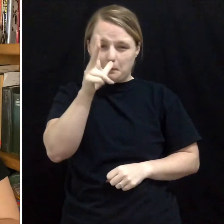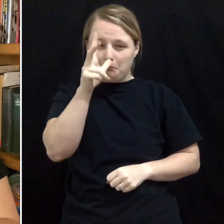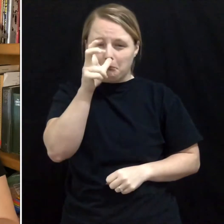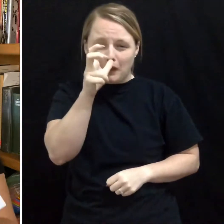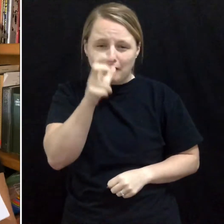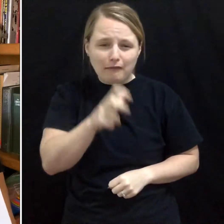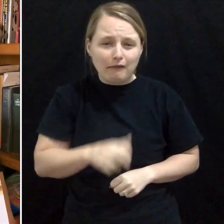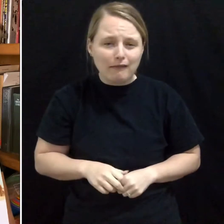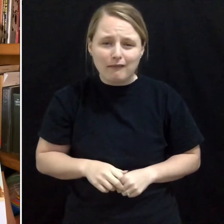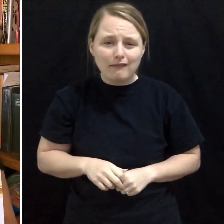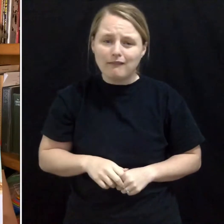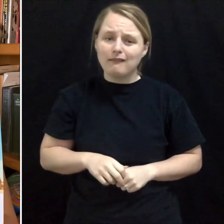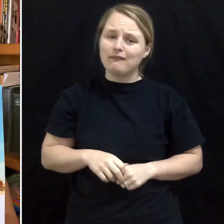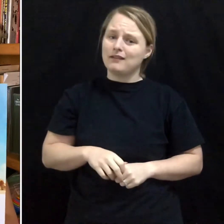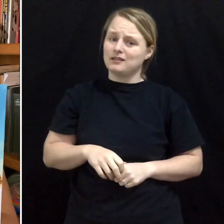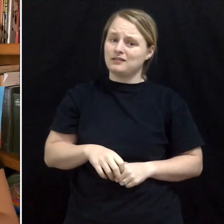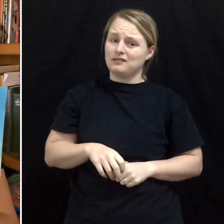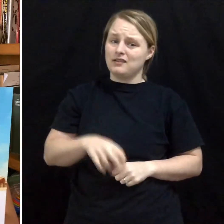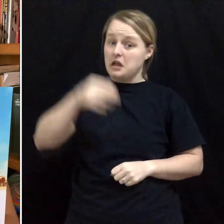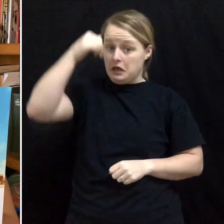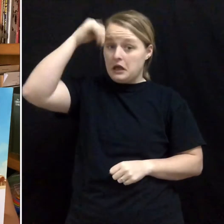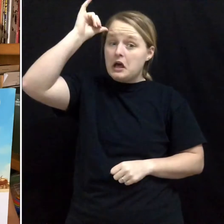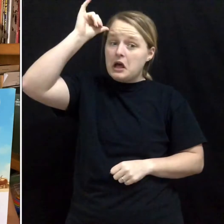alone a herd of cows.